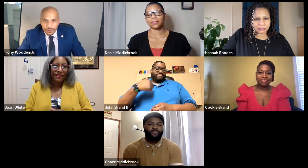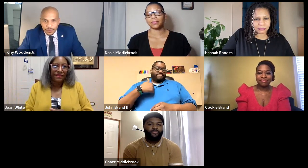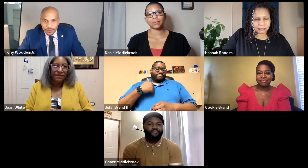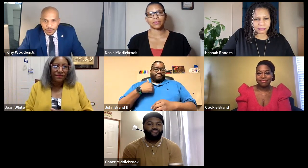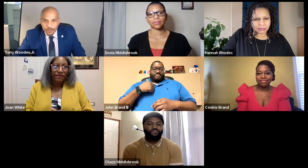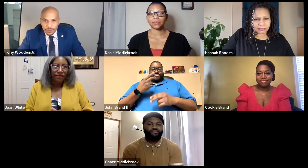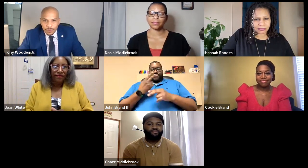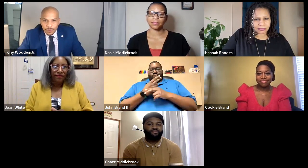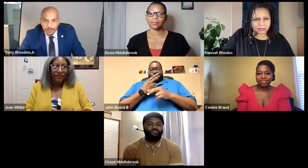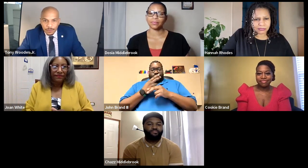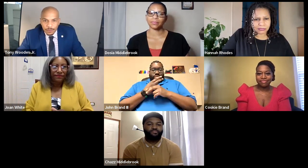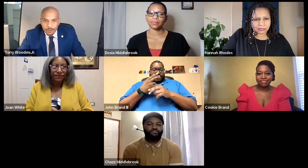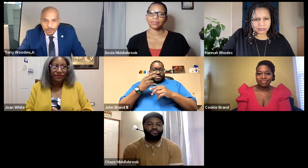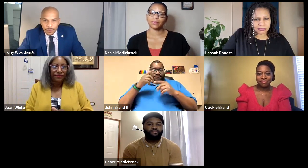next. Hey, everyone.